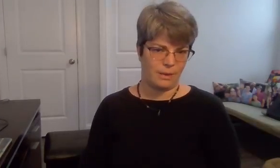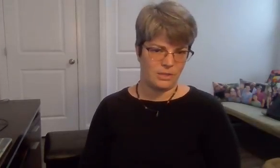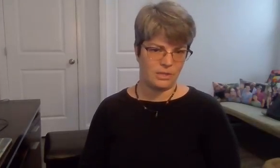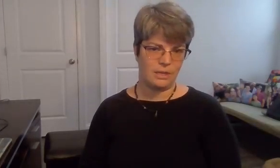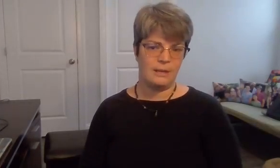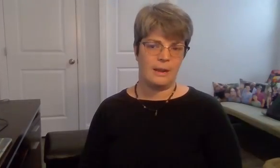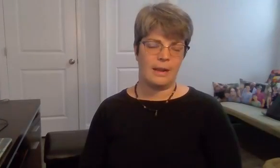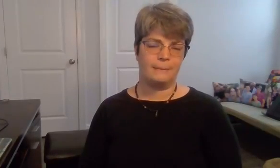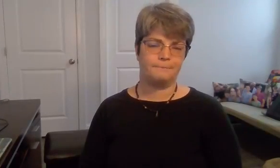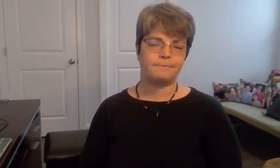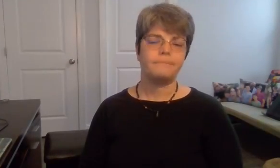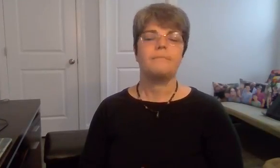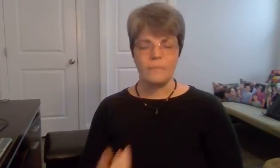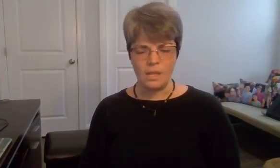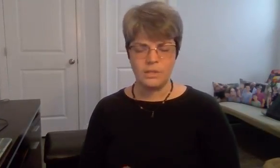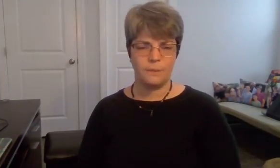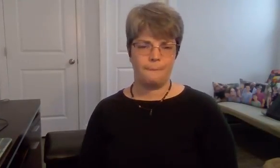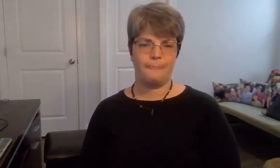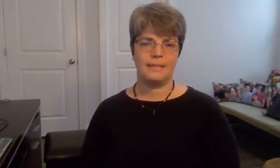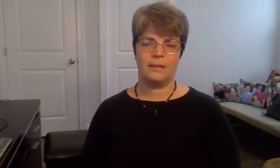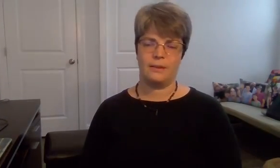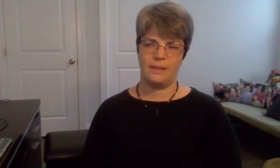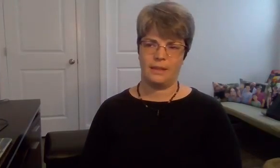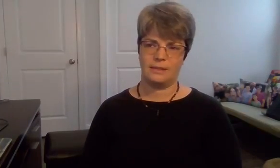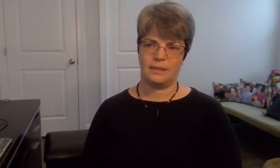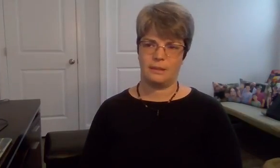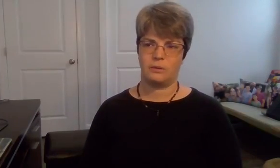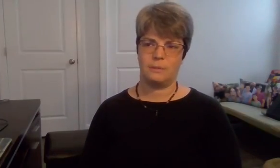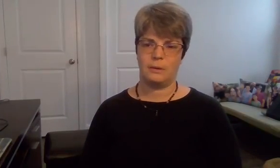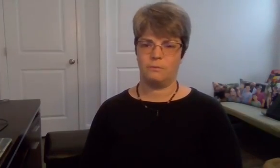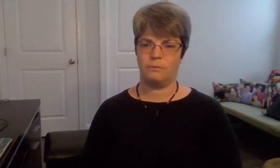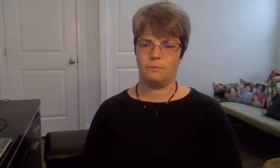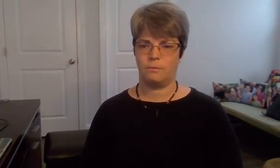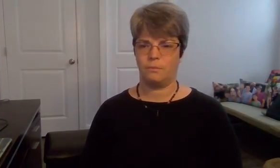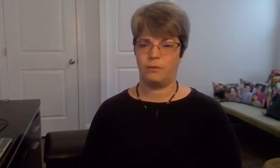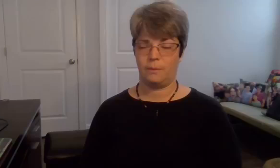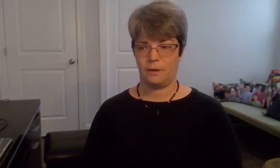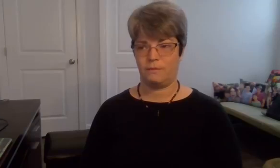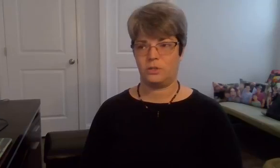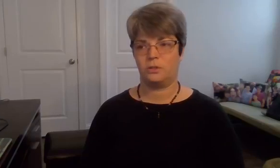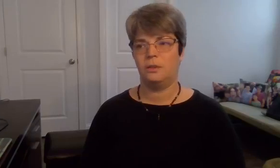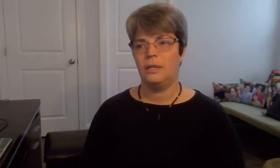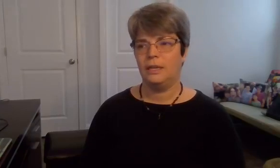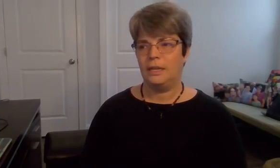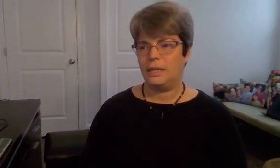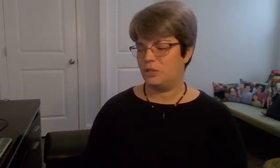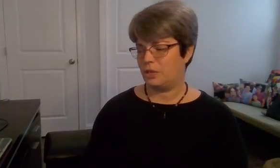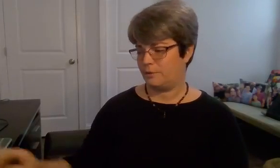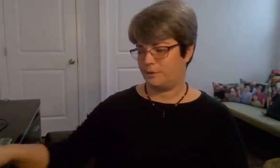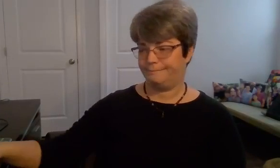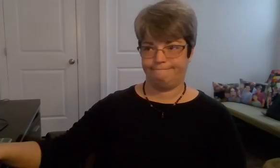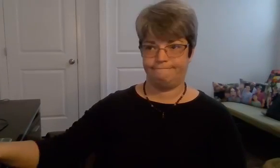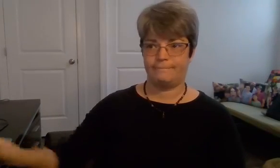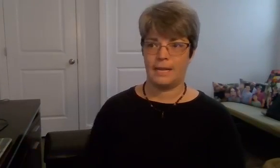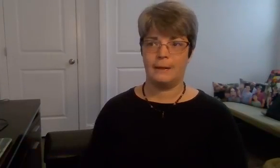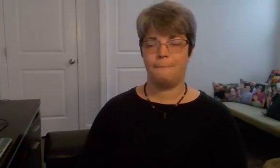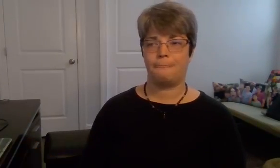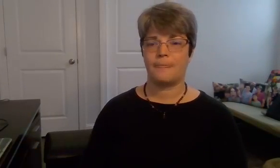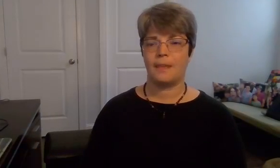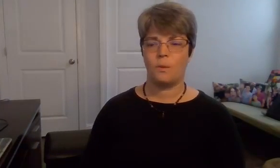language. So that's how I think sign language can be very beneficial in general.